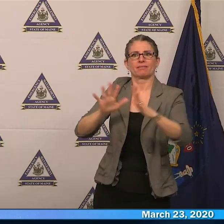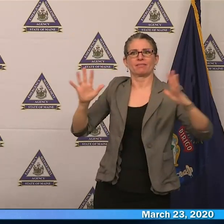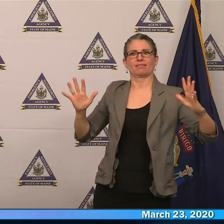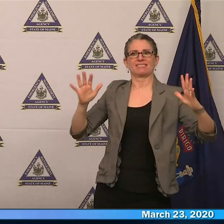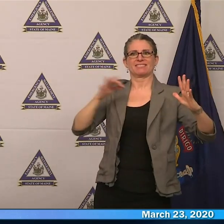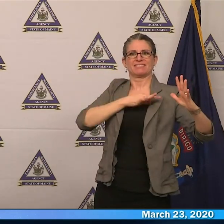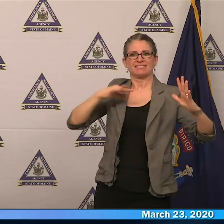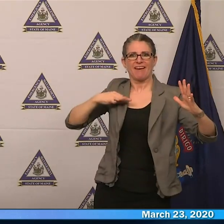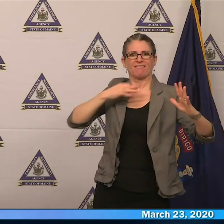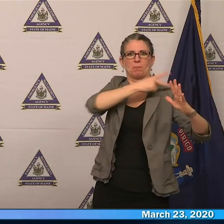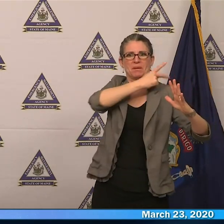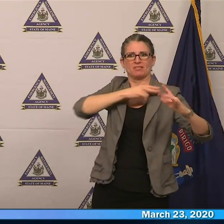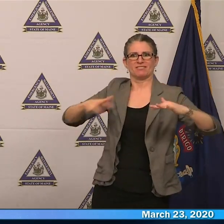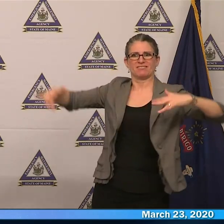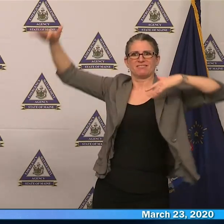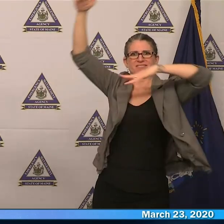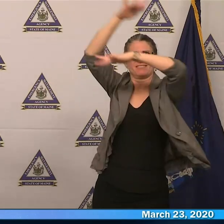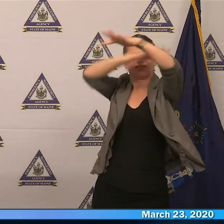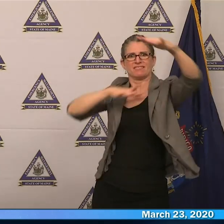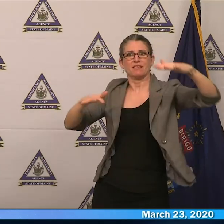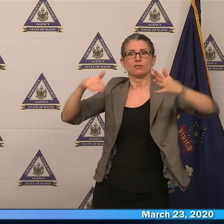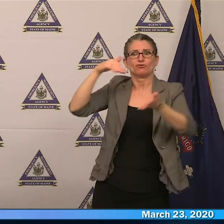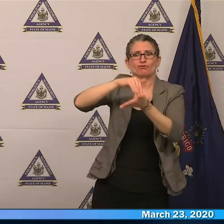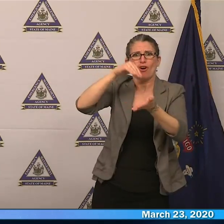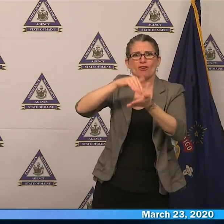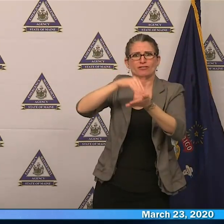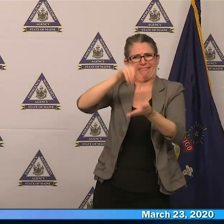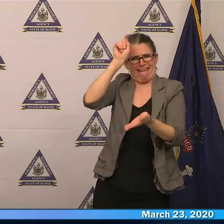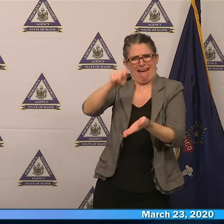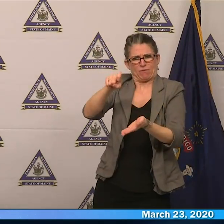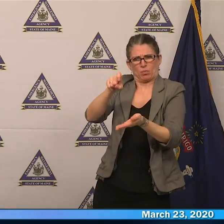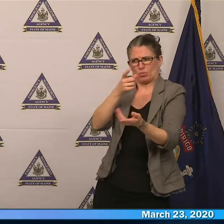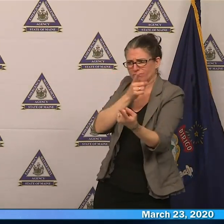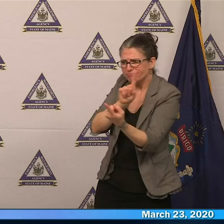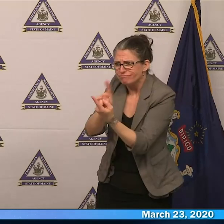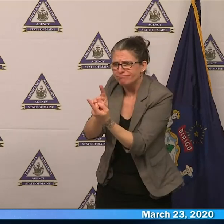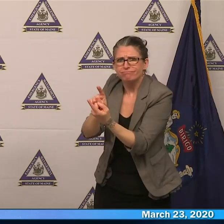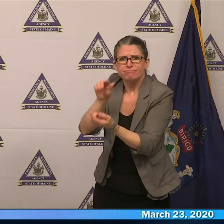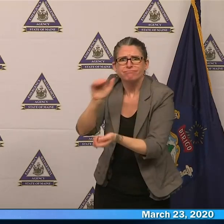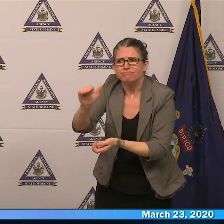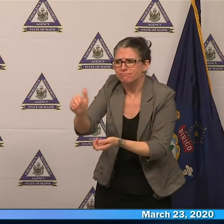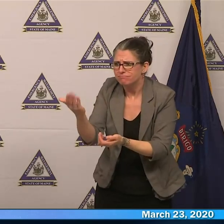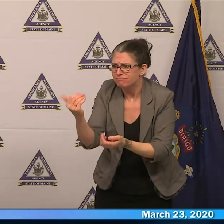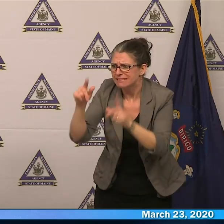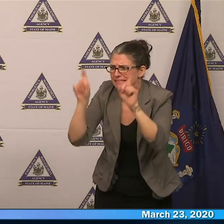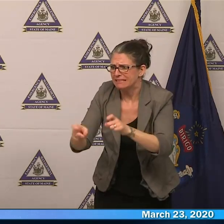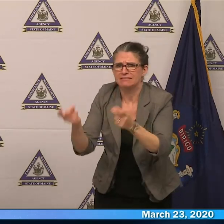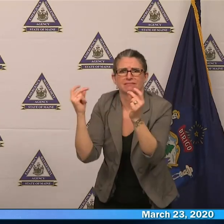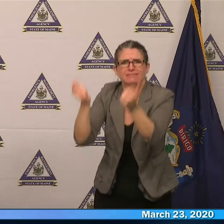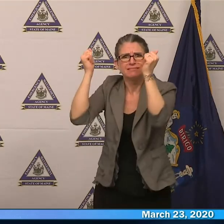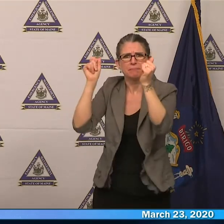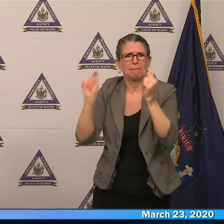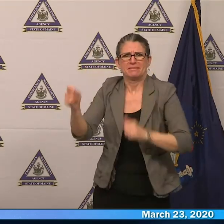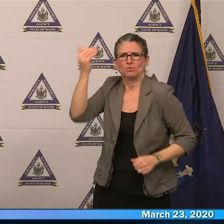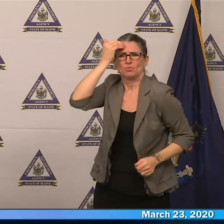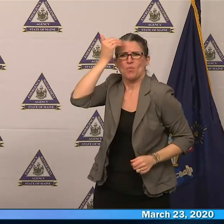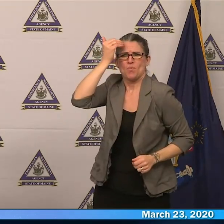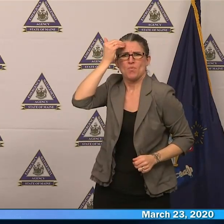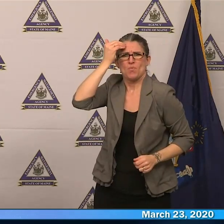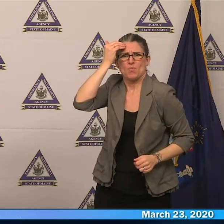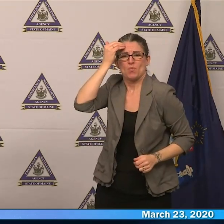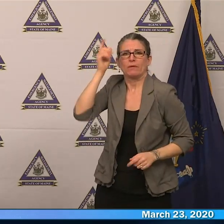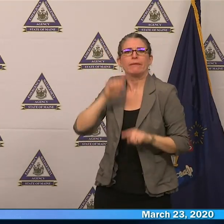to know the results of those tests as quickly as possible so they can make clinical decisions as well as decisions about when